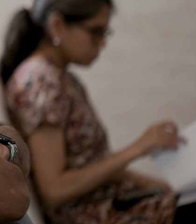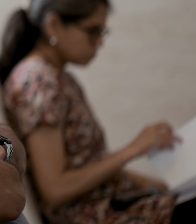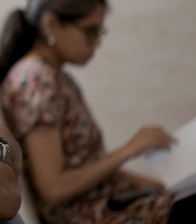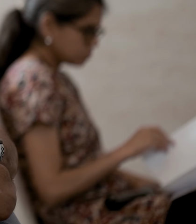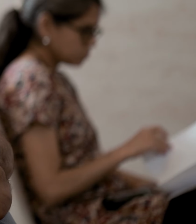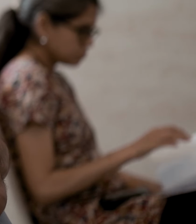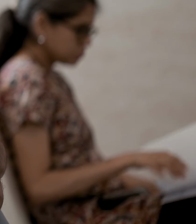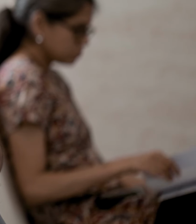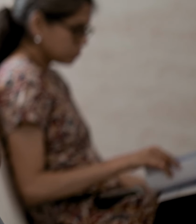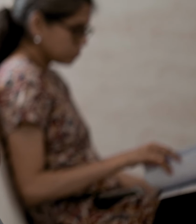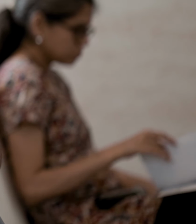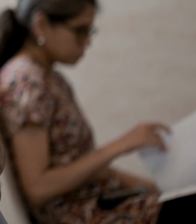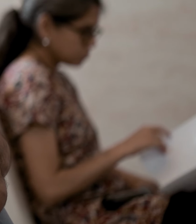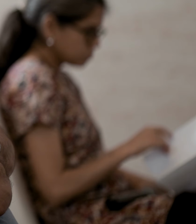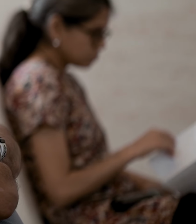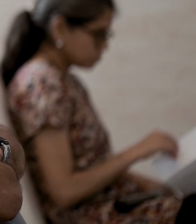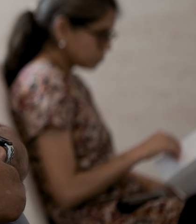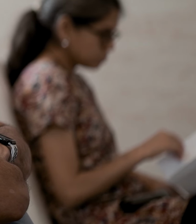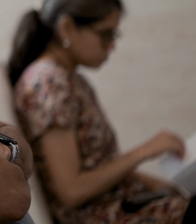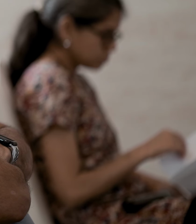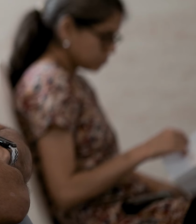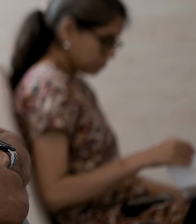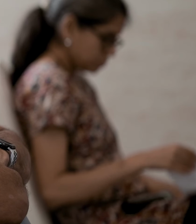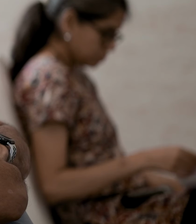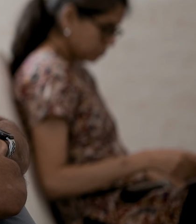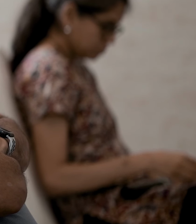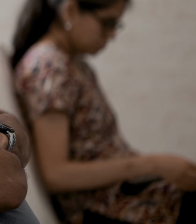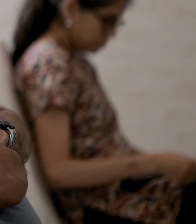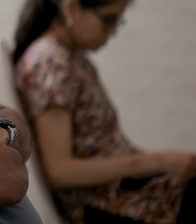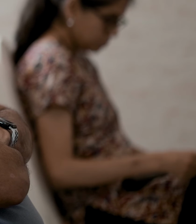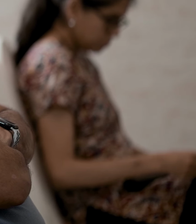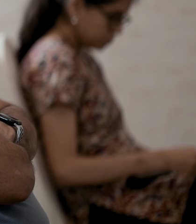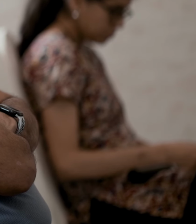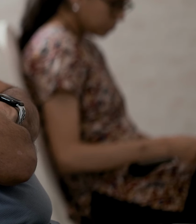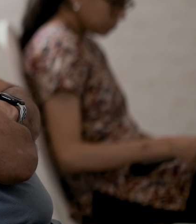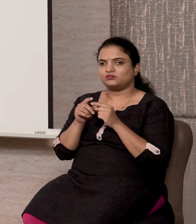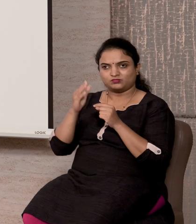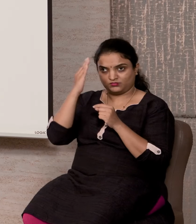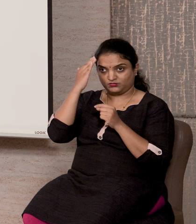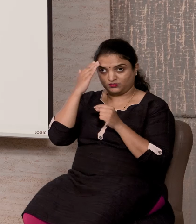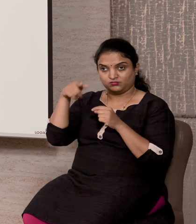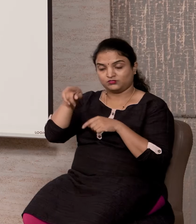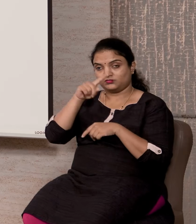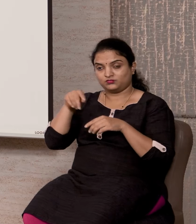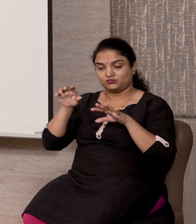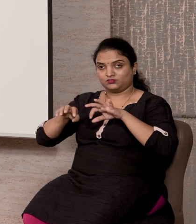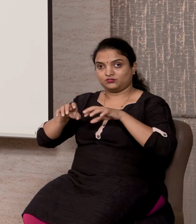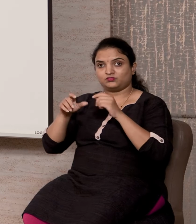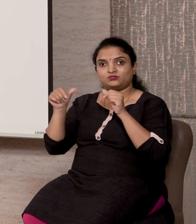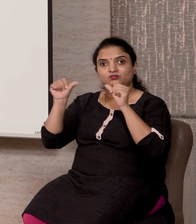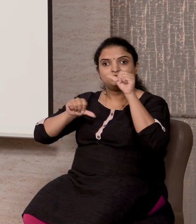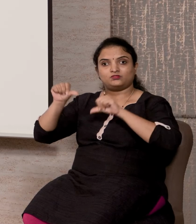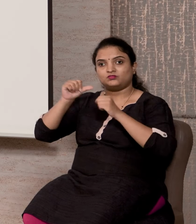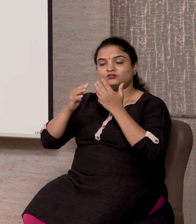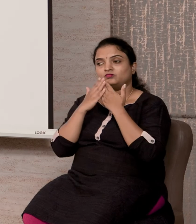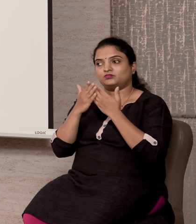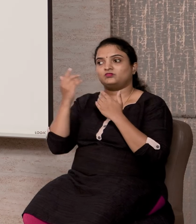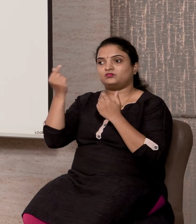that, in the whole of Global South, in particular in India. So any idea how many computer science students are studying currently in university in